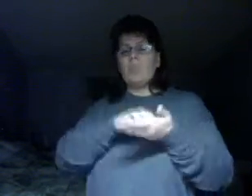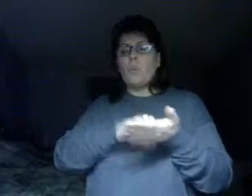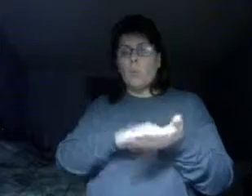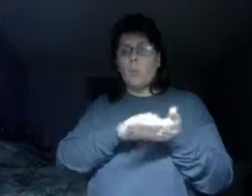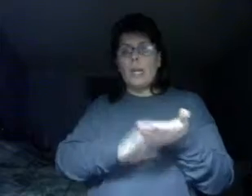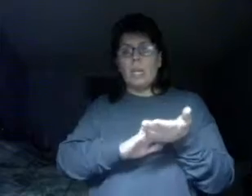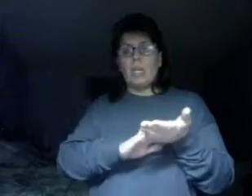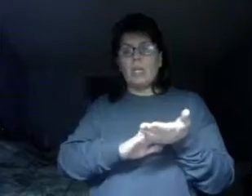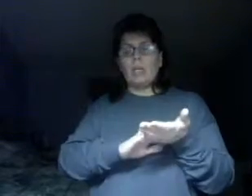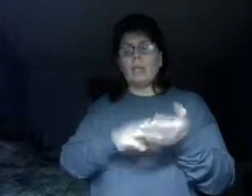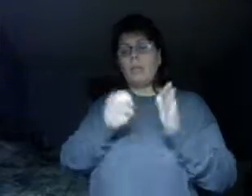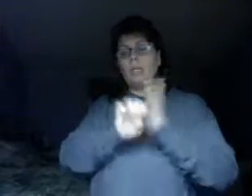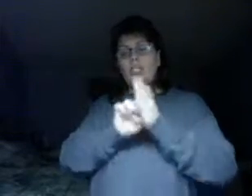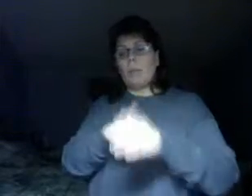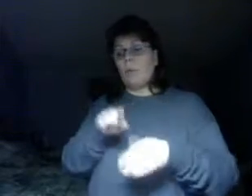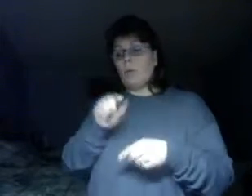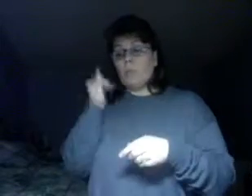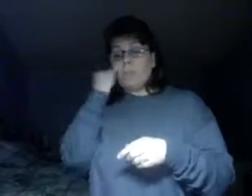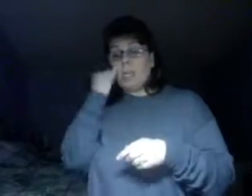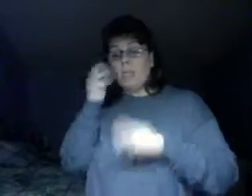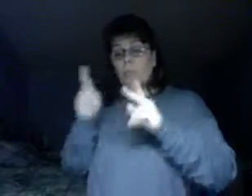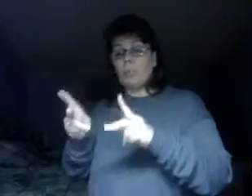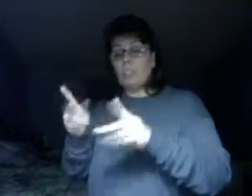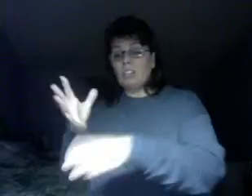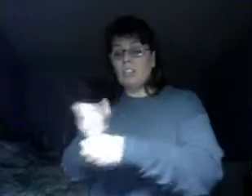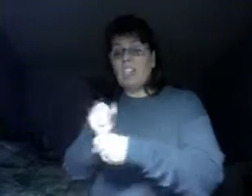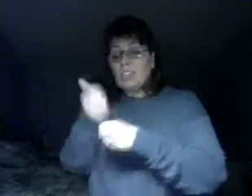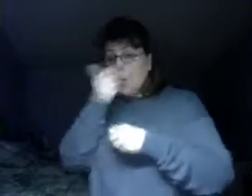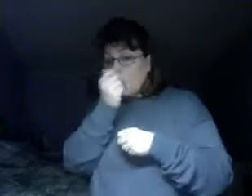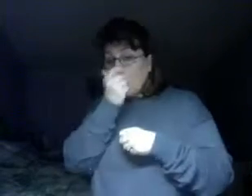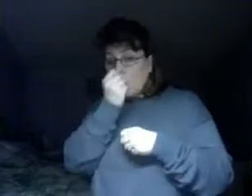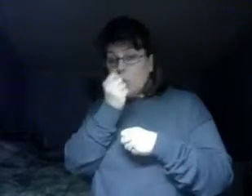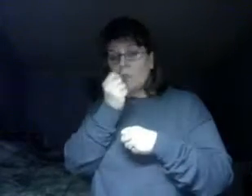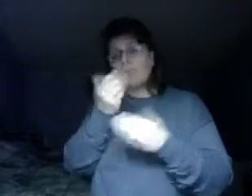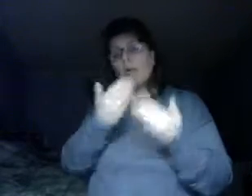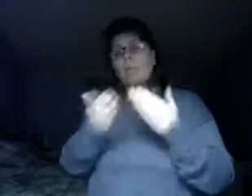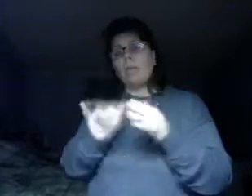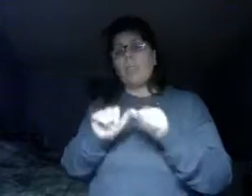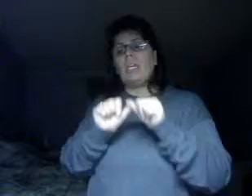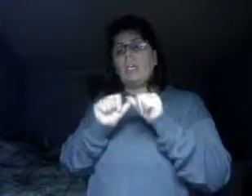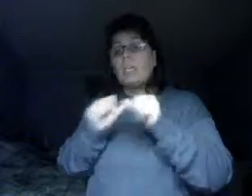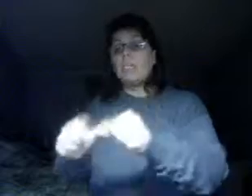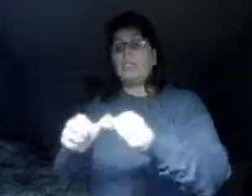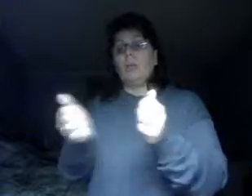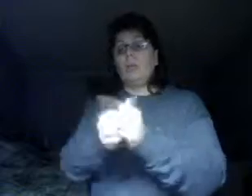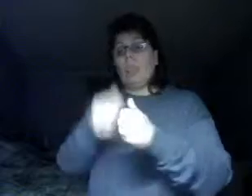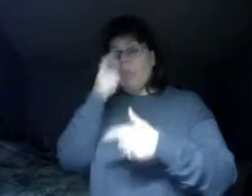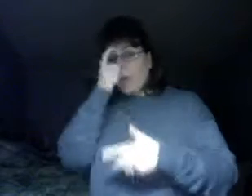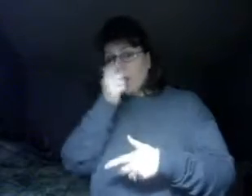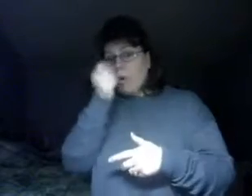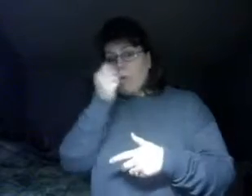still eventually fight it off. Or they may show some very early symptoms of one of those opportunistic